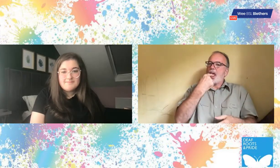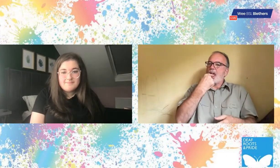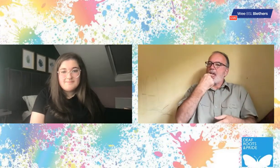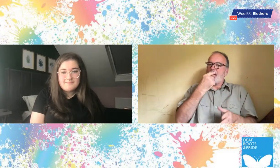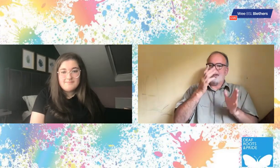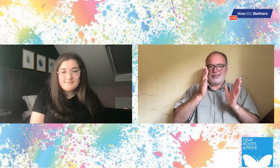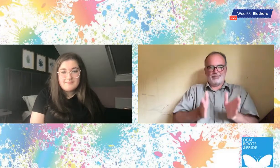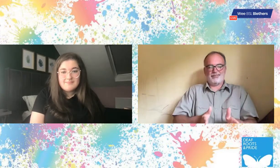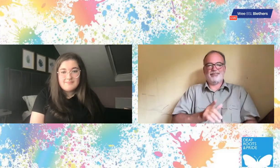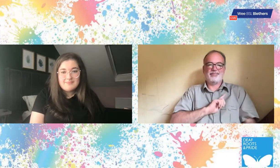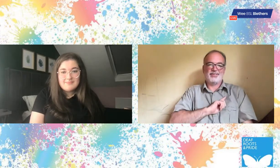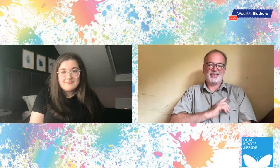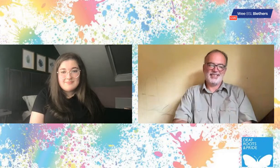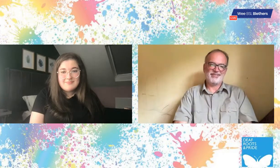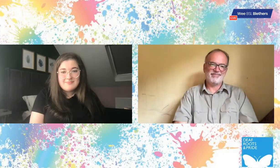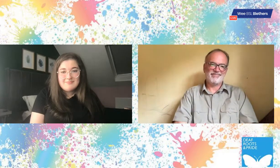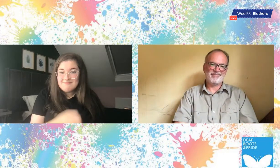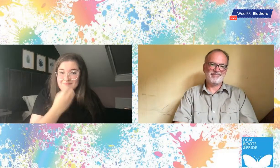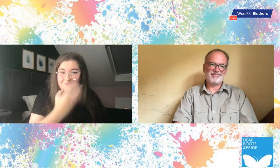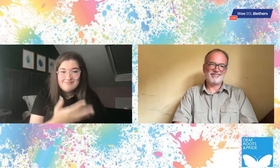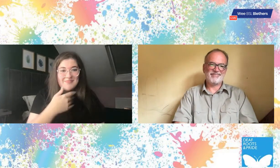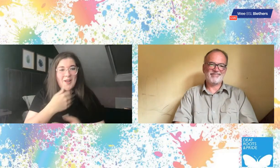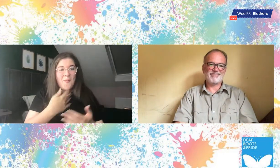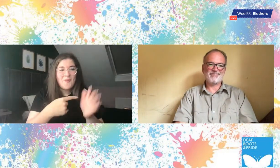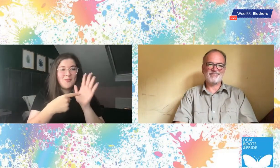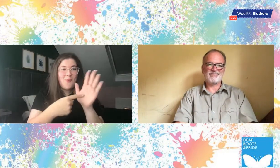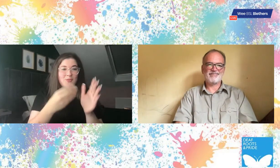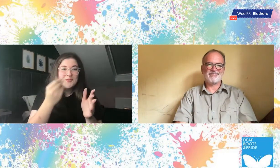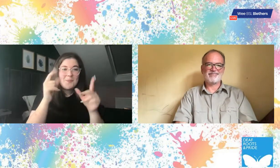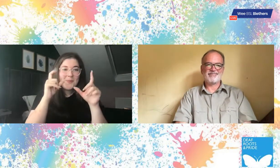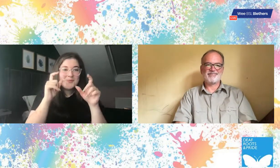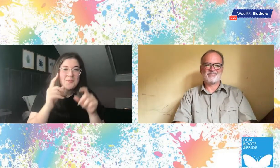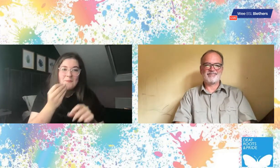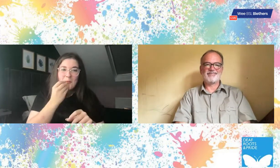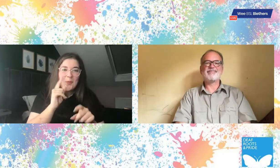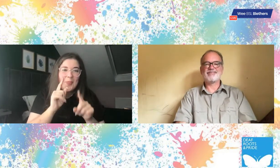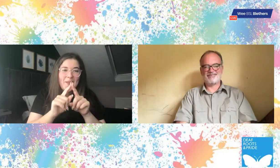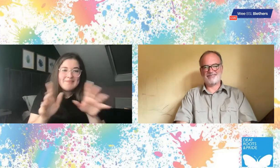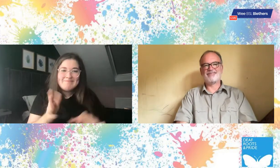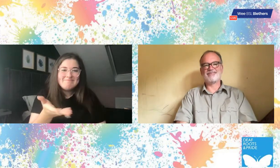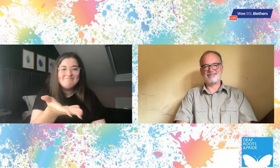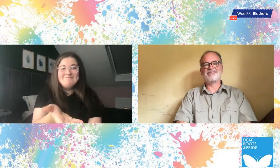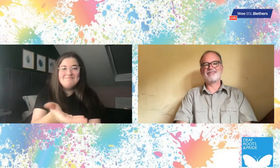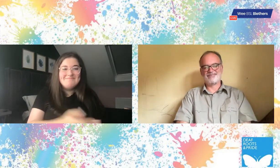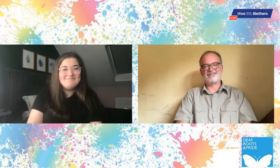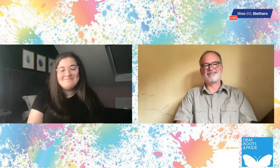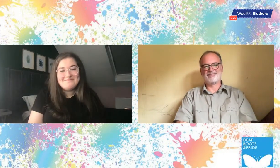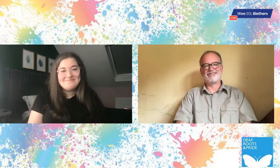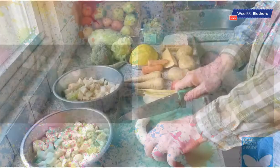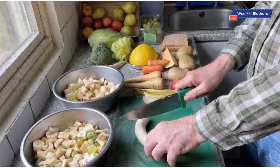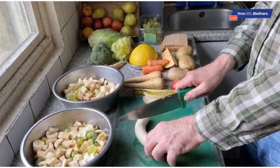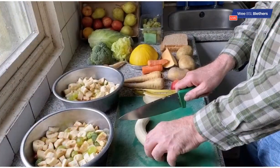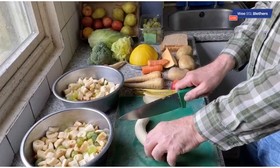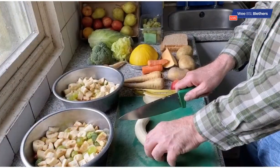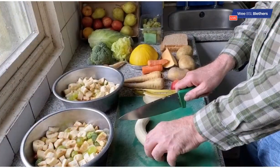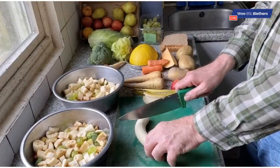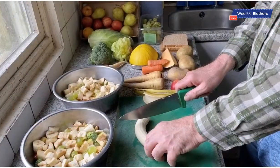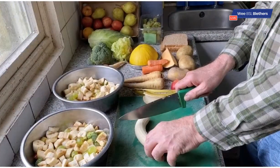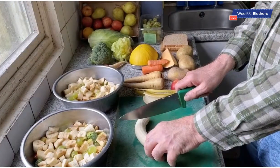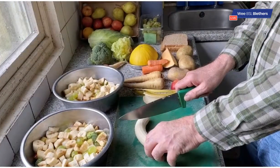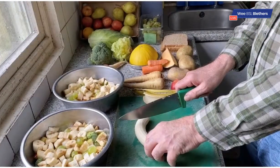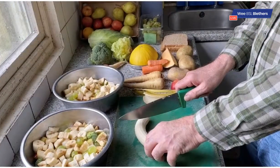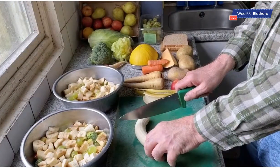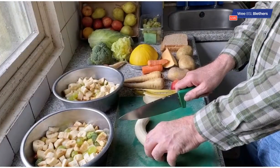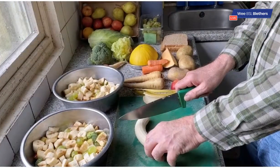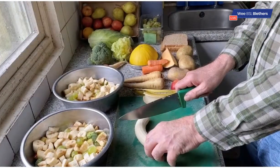day, animals can't live without their food. So every day you're bound to that routine. Well, I think we've got a photograph of what